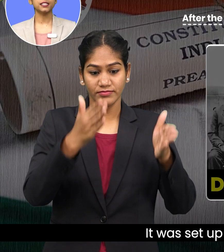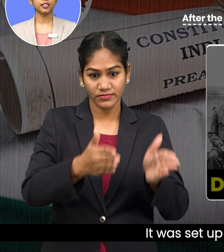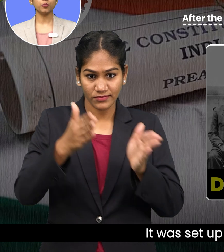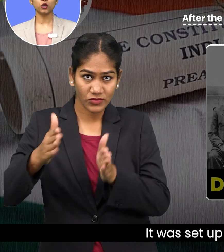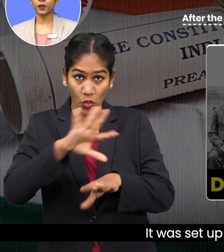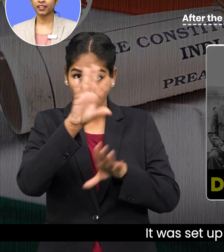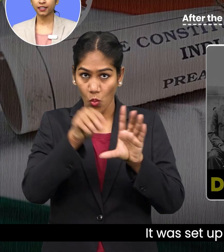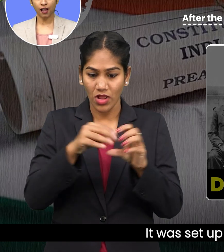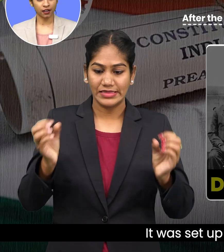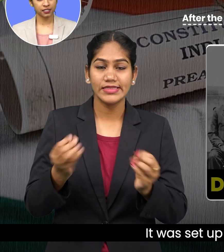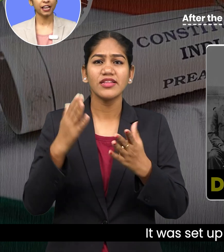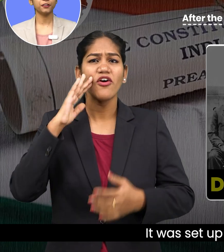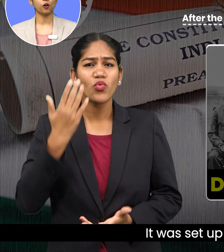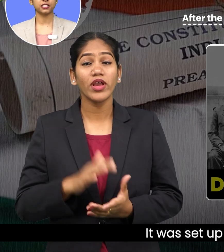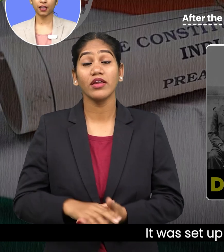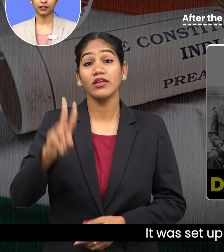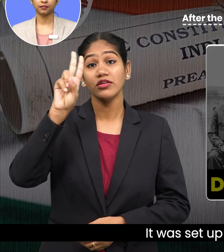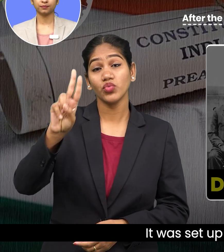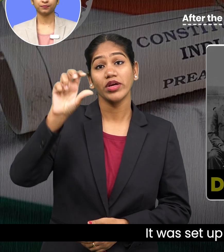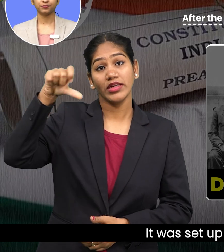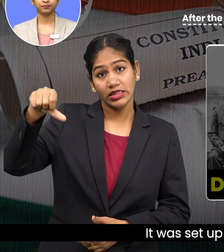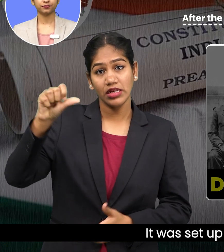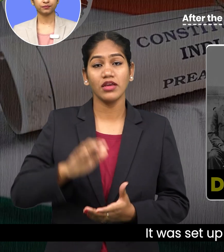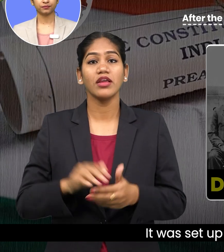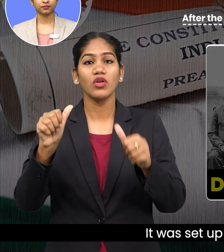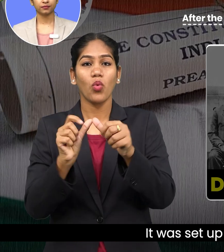It was set up on 29th August 1947